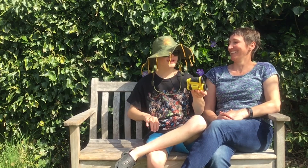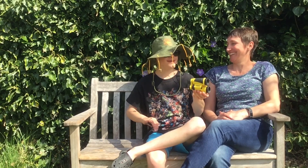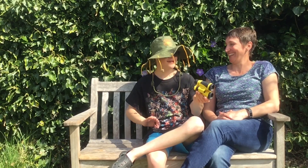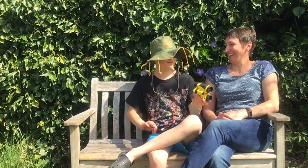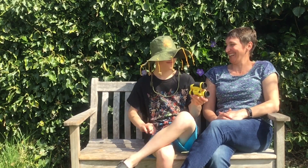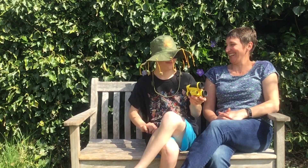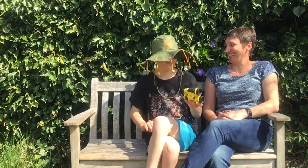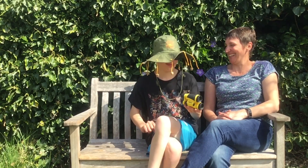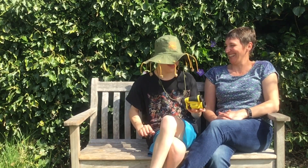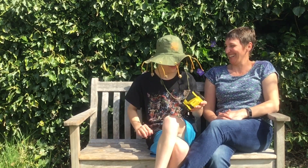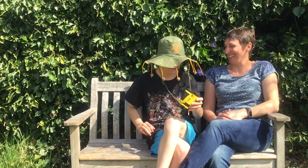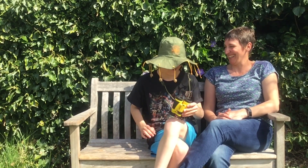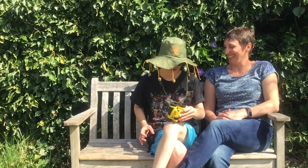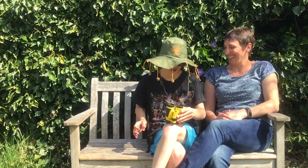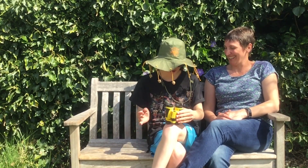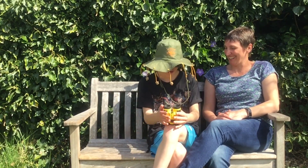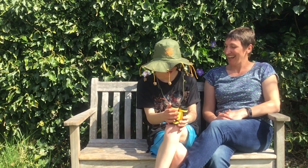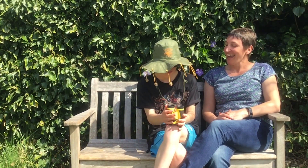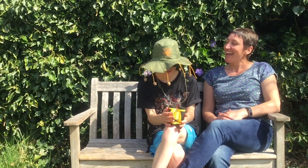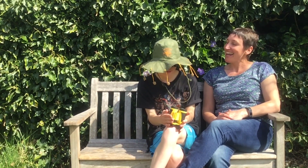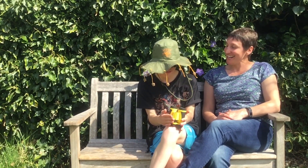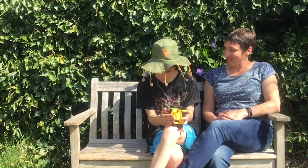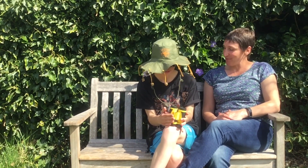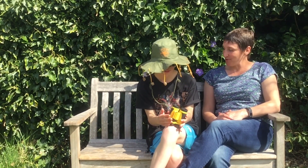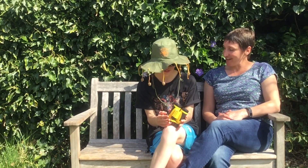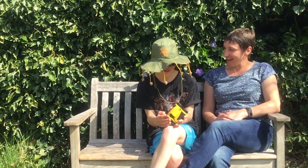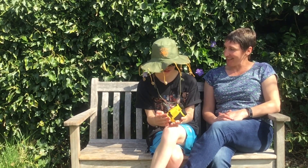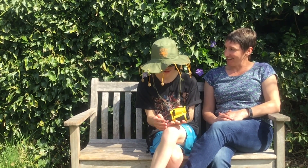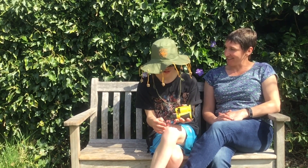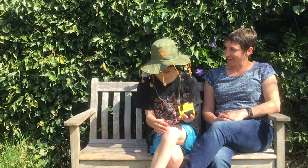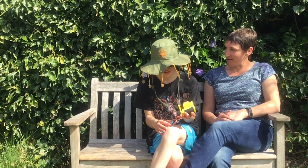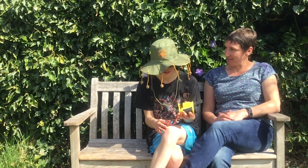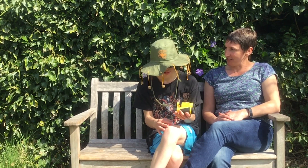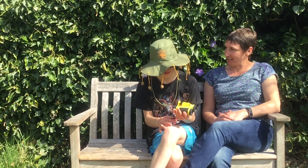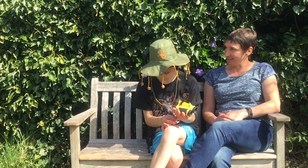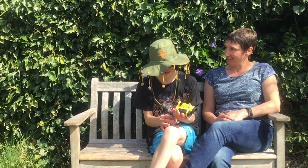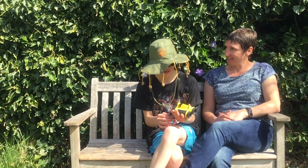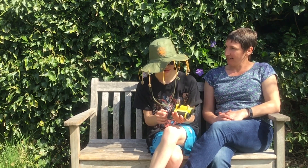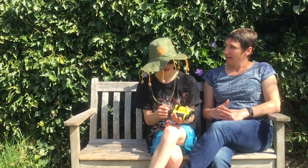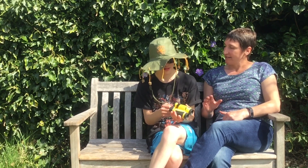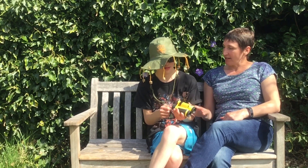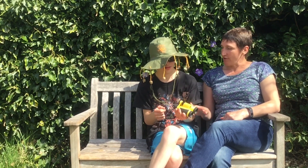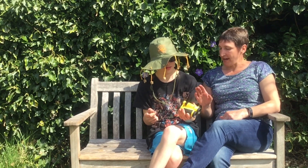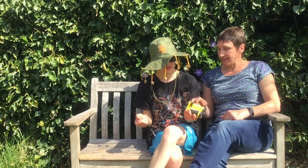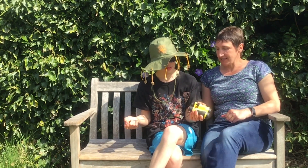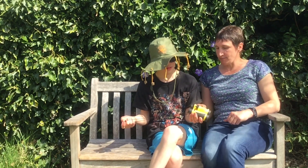Going the garden, exploring in the garden, absolutely. So an